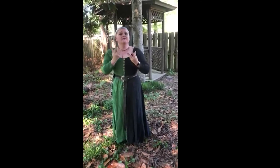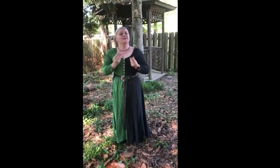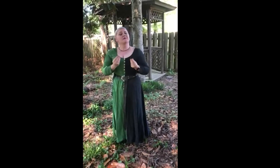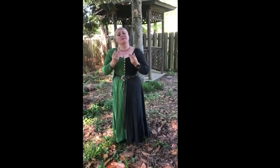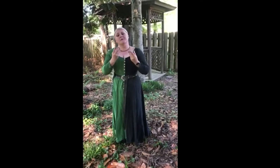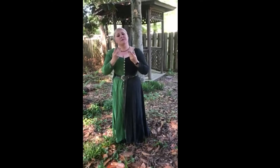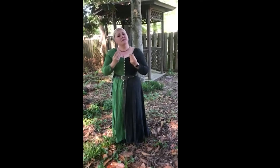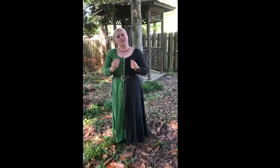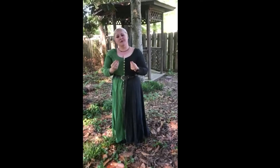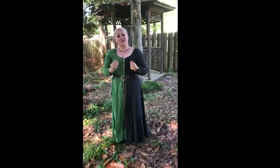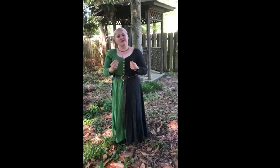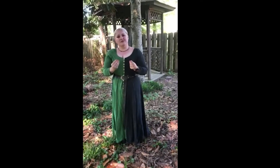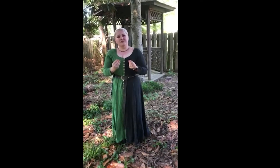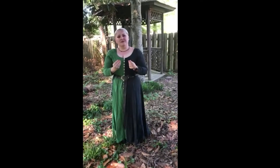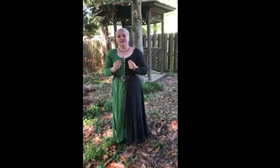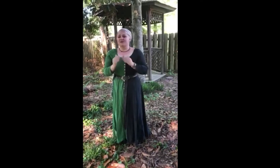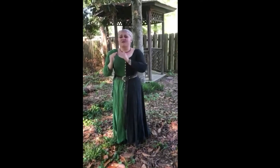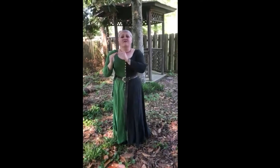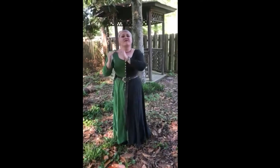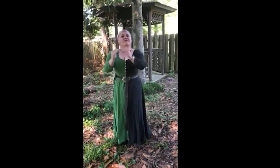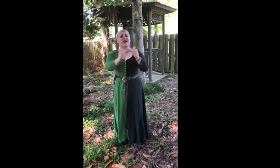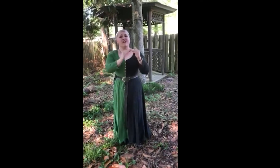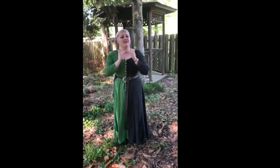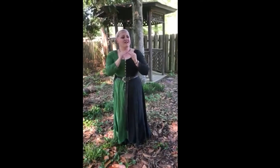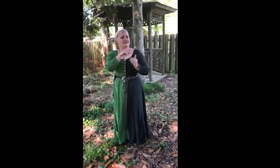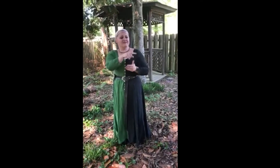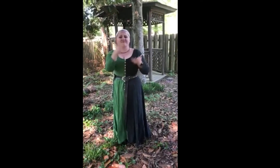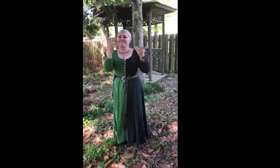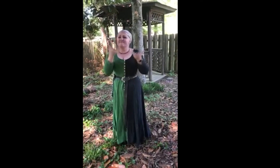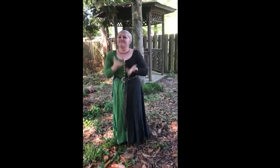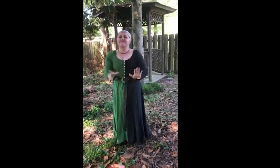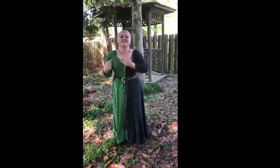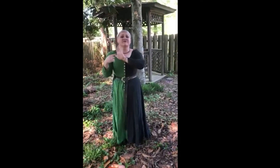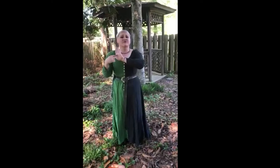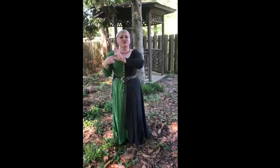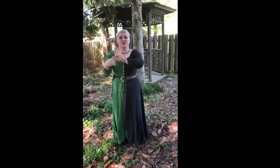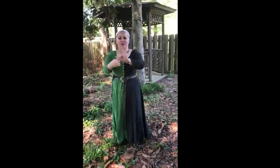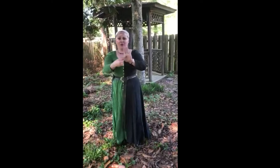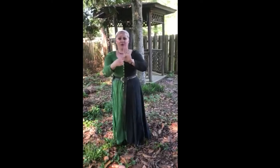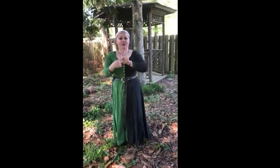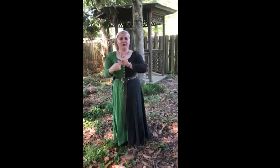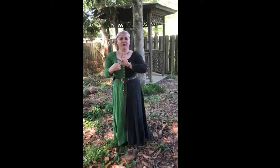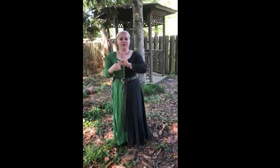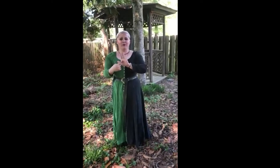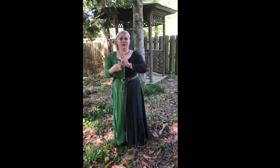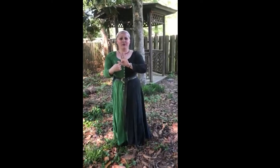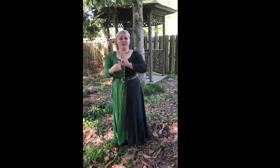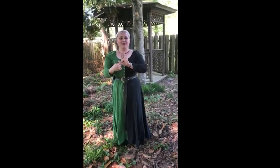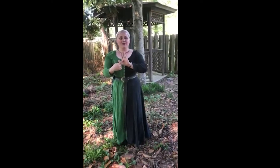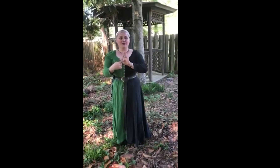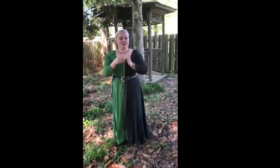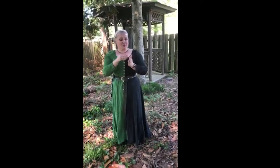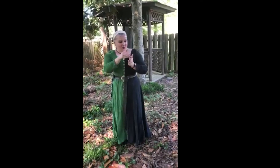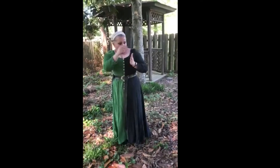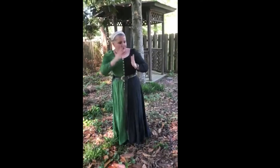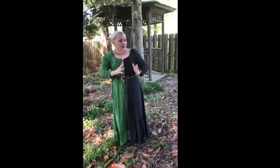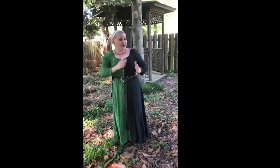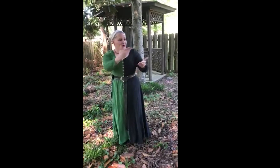Loyalty, compassion, such fairness he did show. So, Squire,